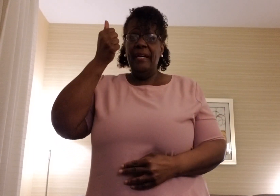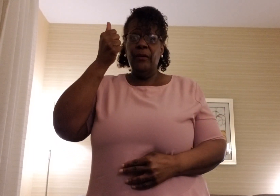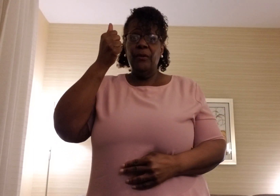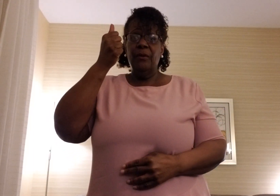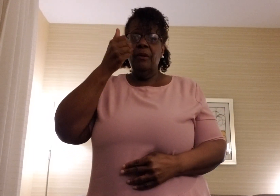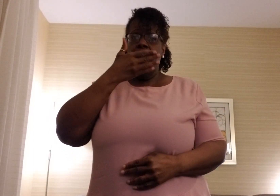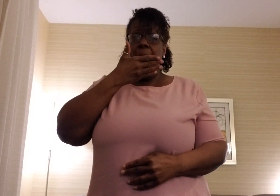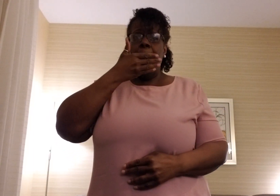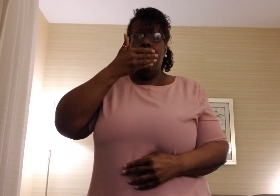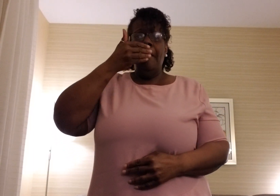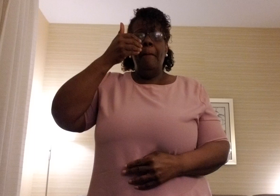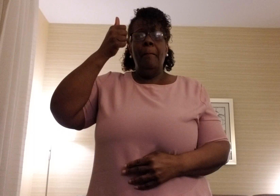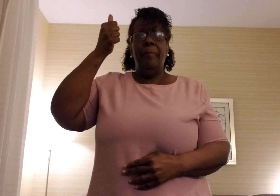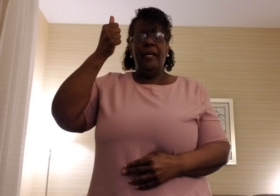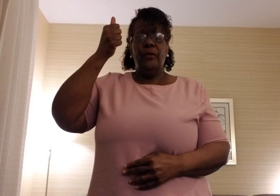Better. Better.